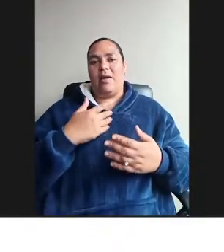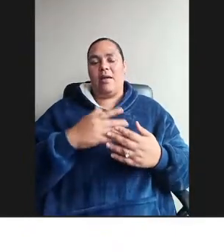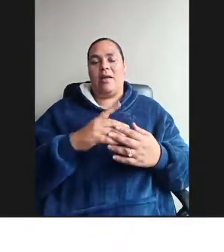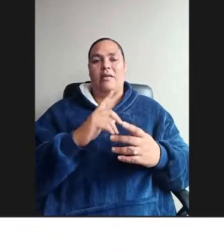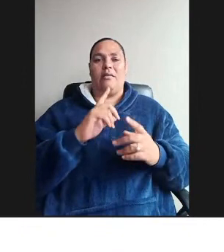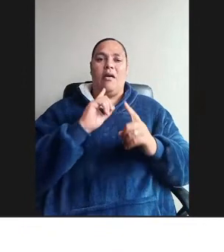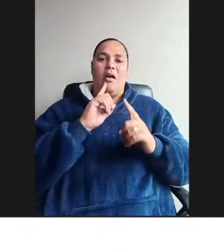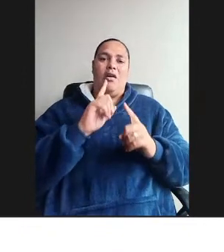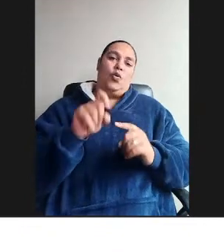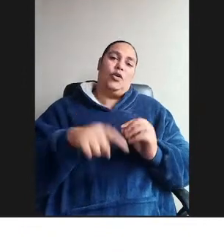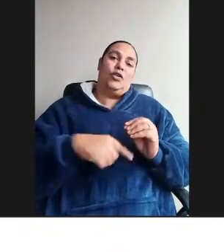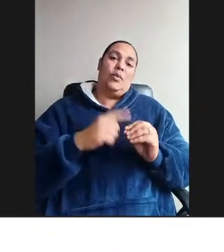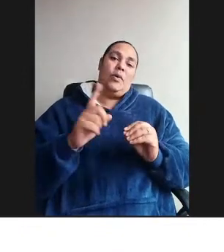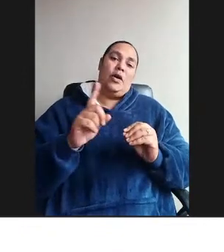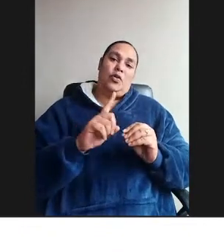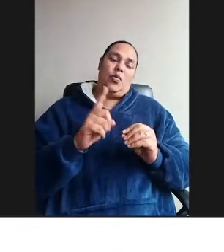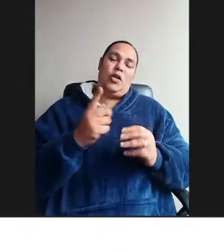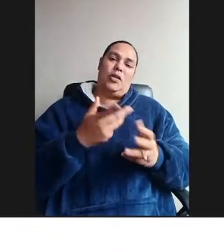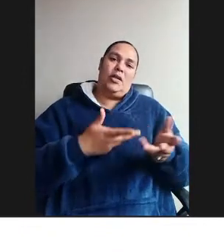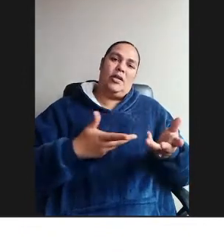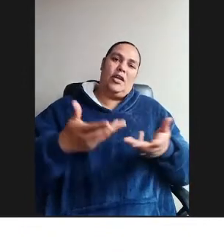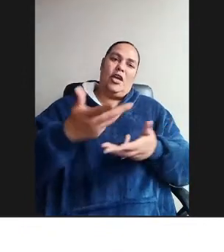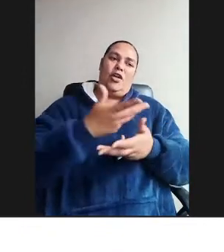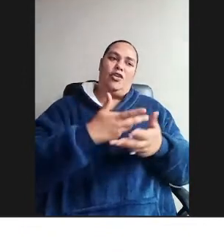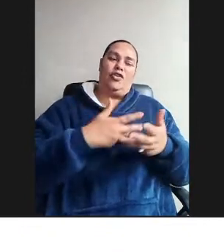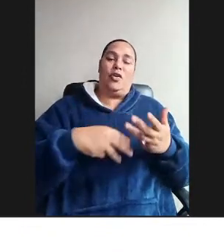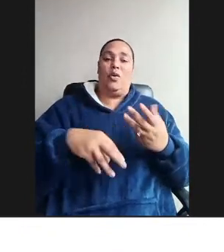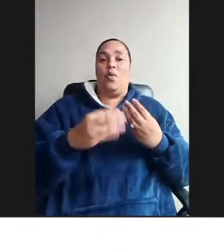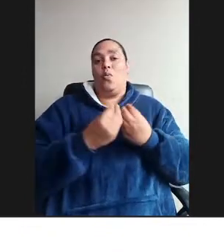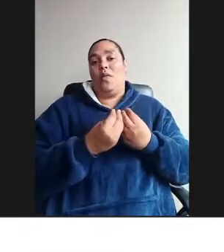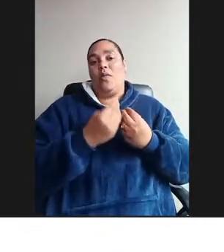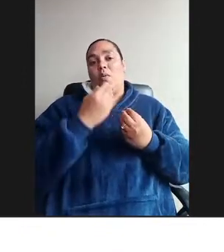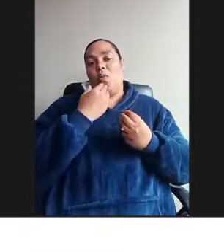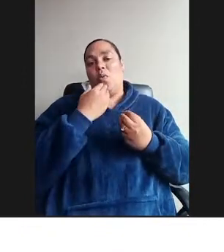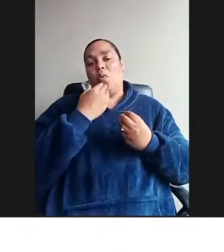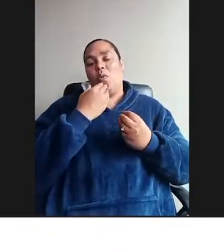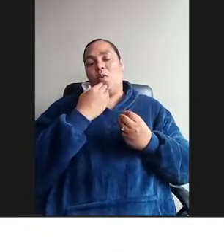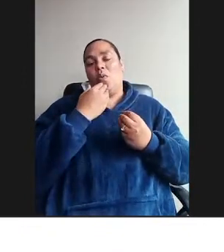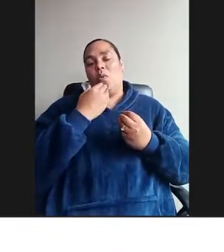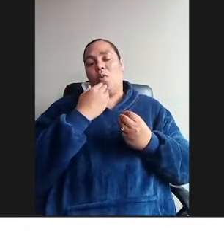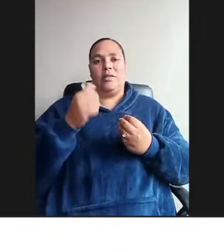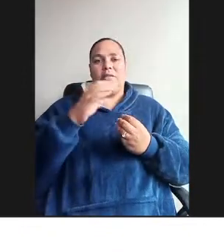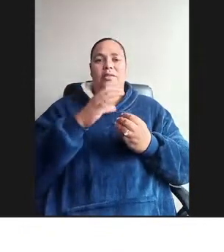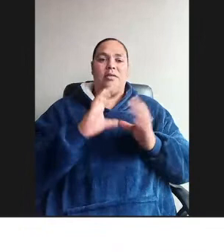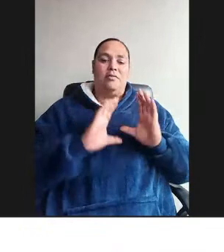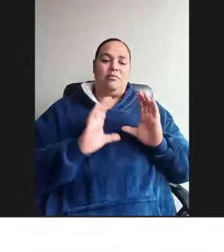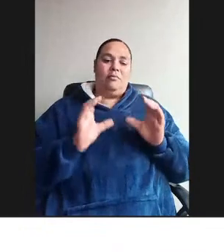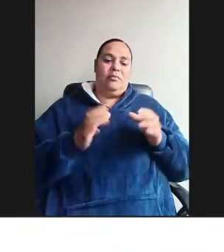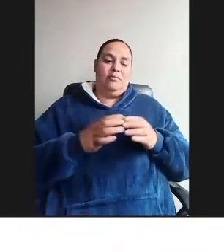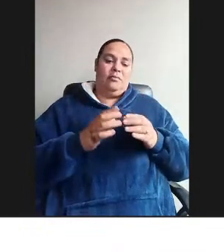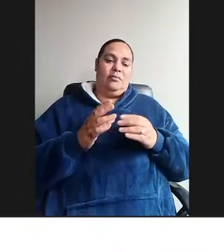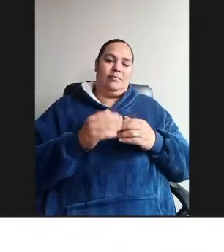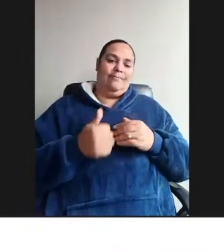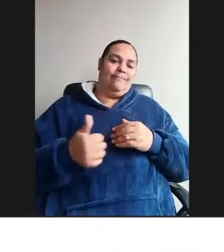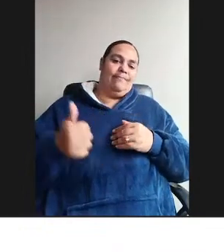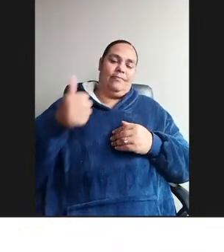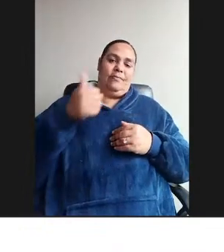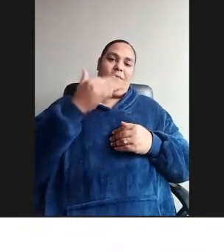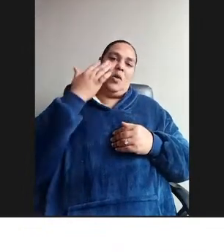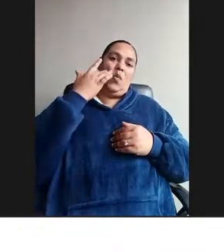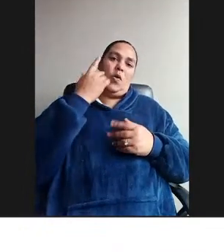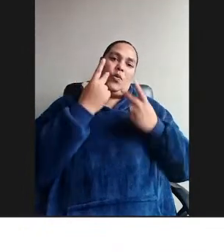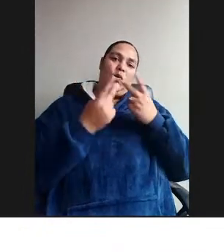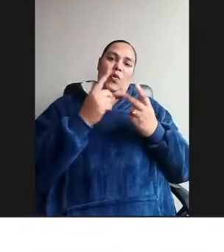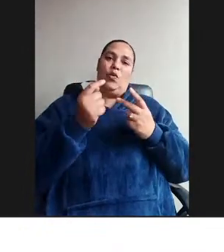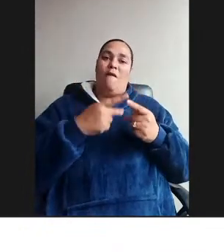about engaging with the constituency heads when looking at venues